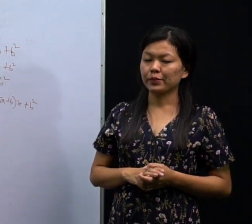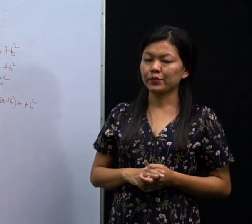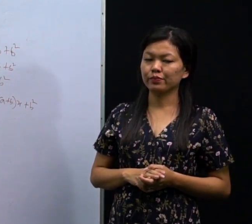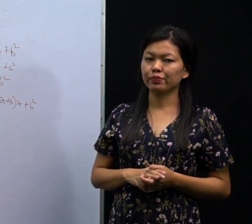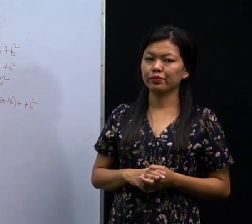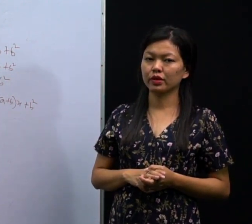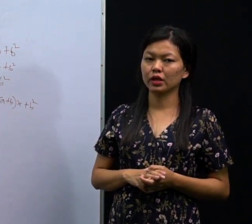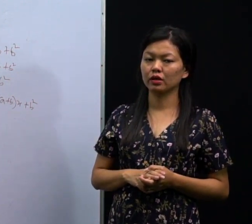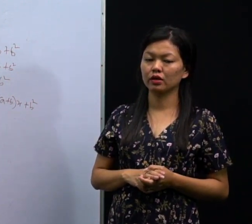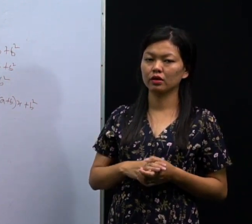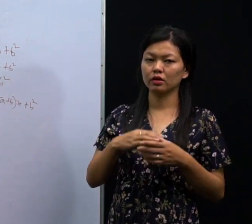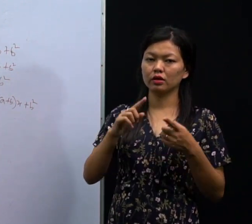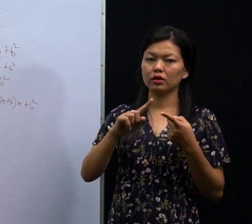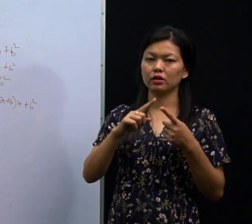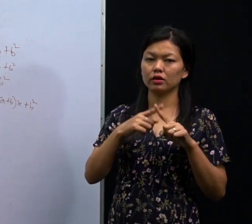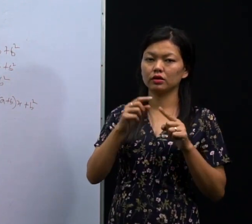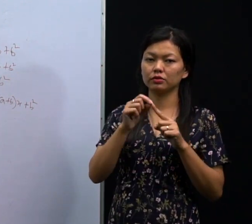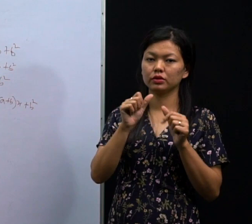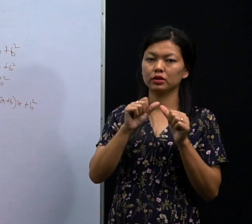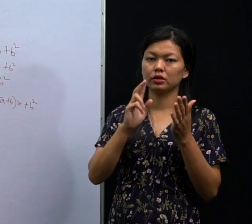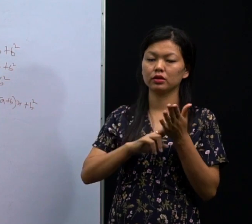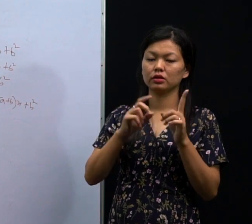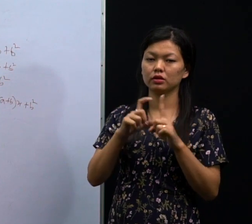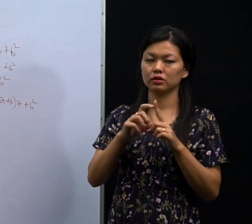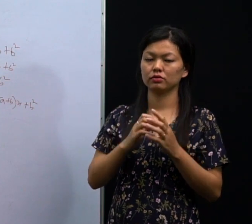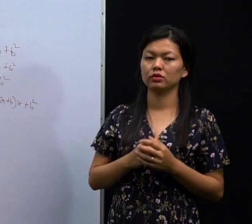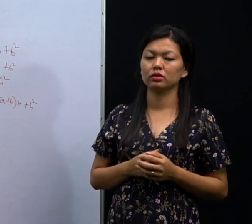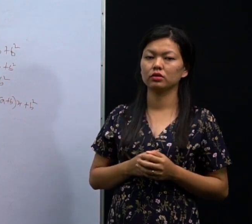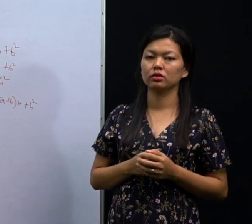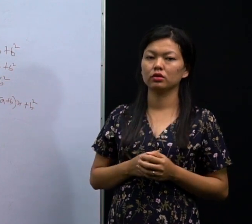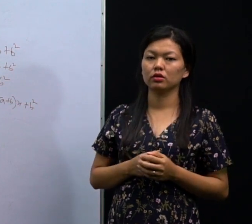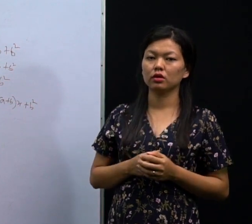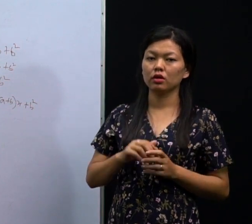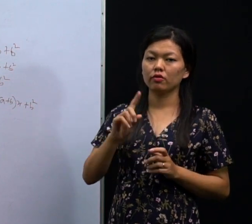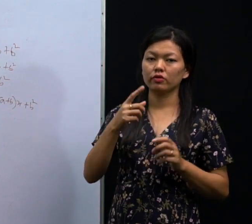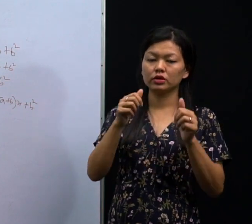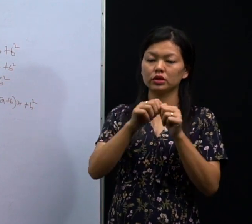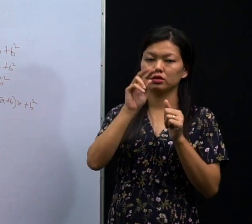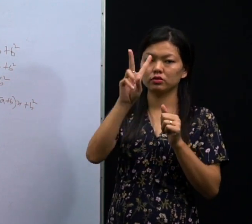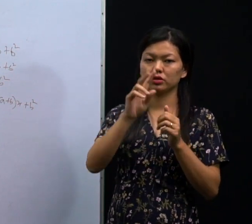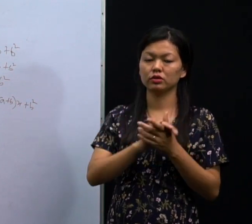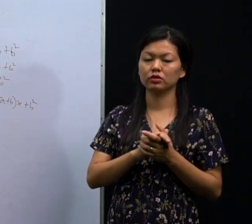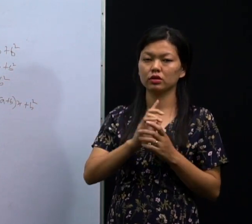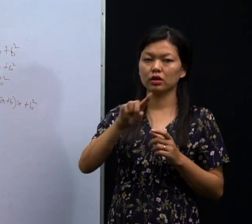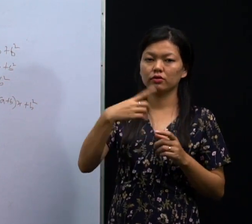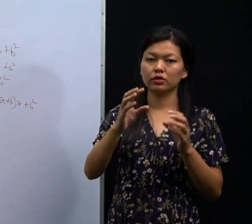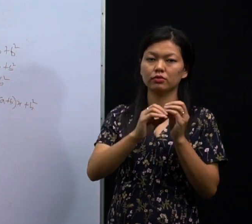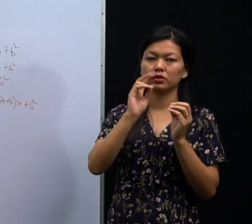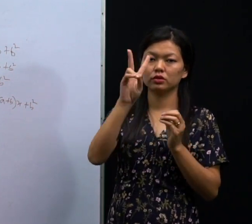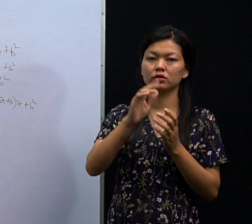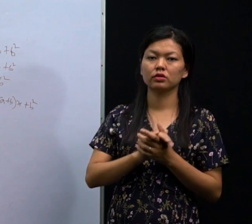This is called expand something, okay, expand. Like first A square, then B